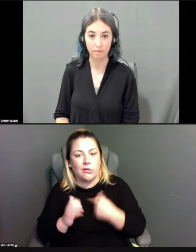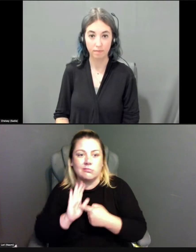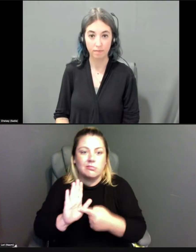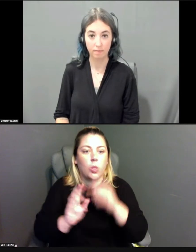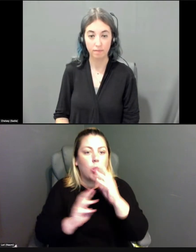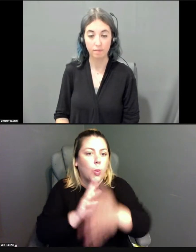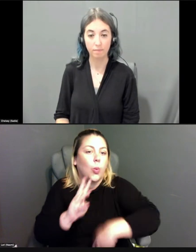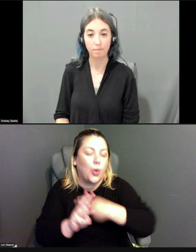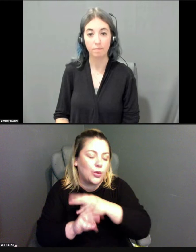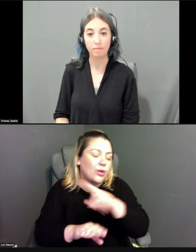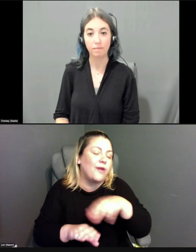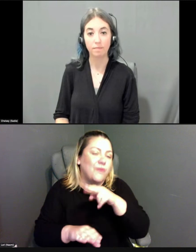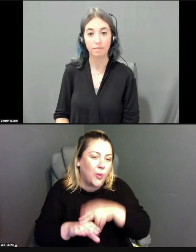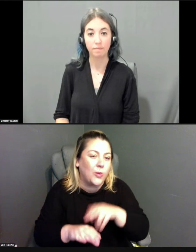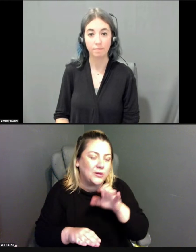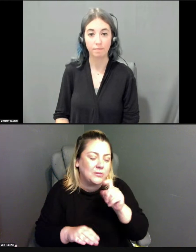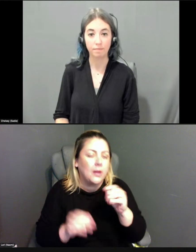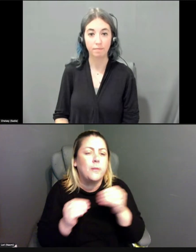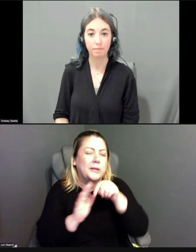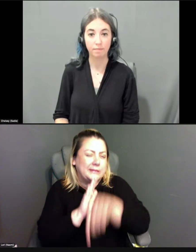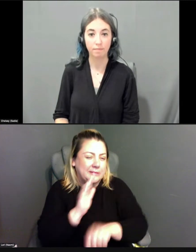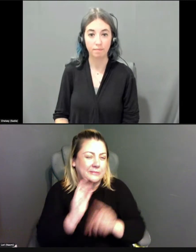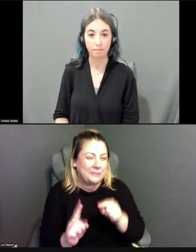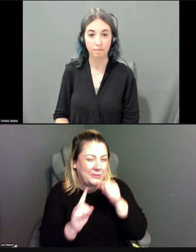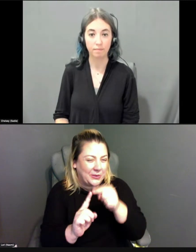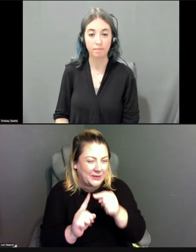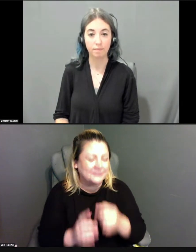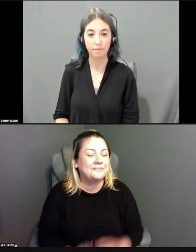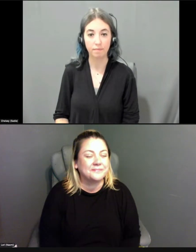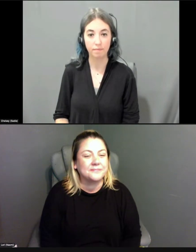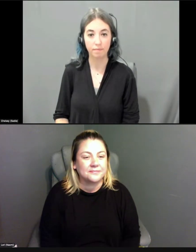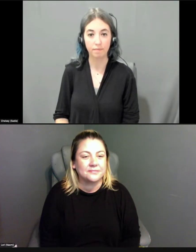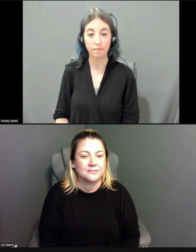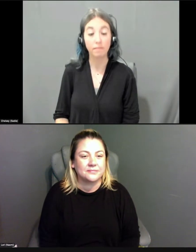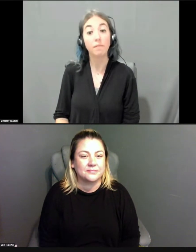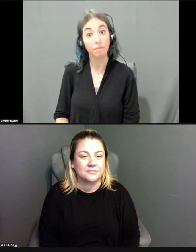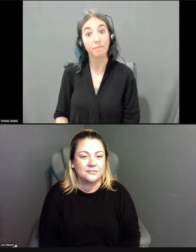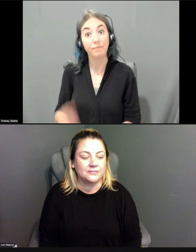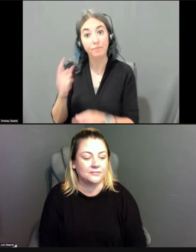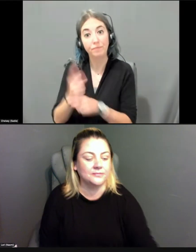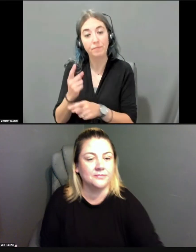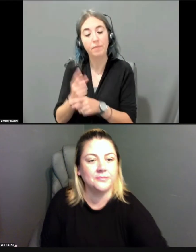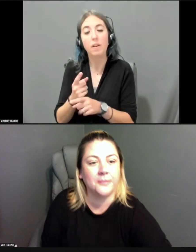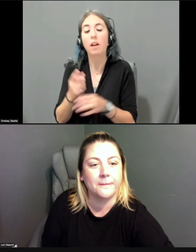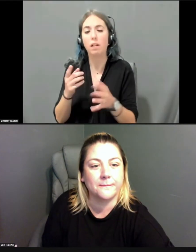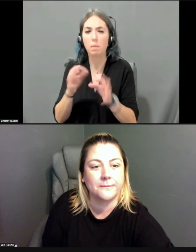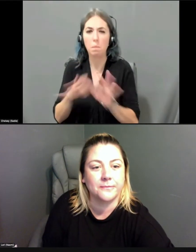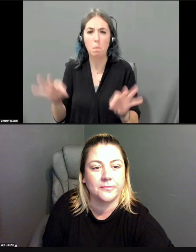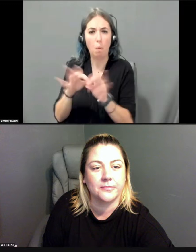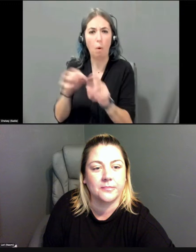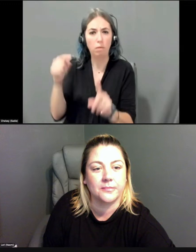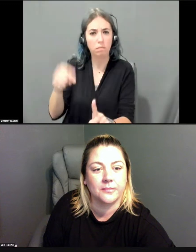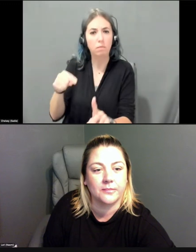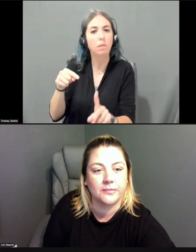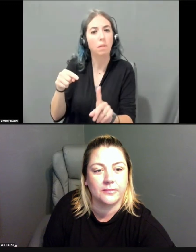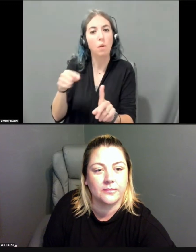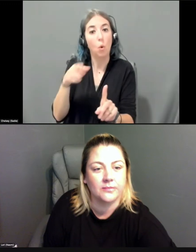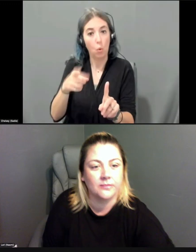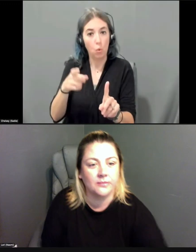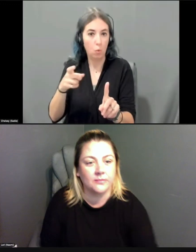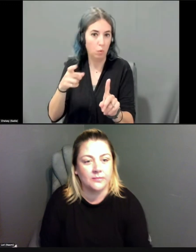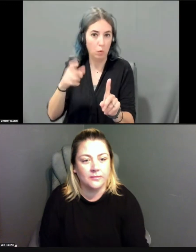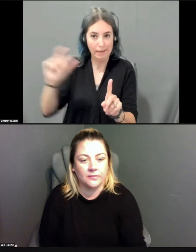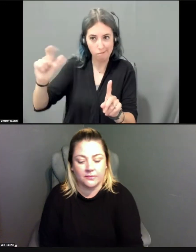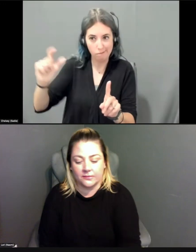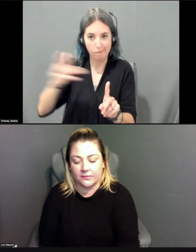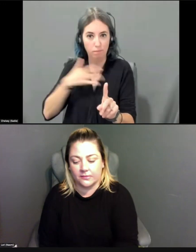need to hit on is something that you've talked a lot about in your Instagram post, and really honestly something that I've learned a lot